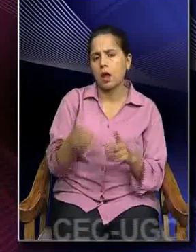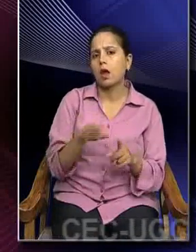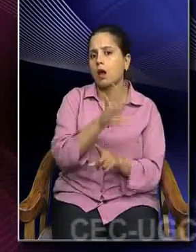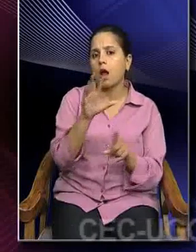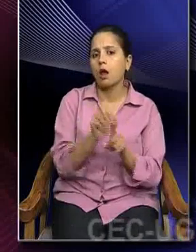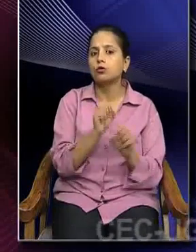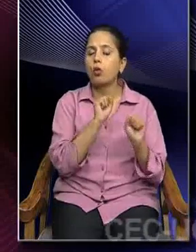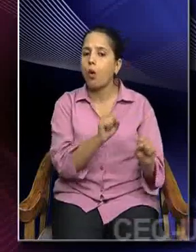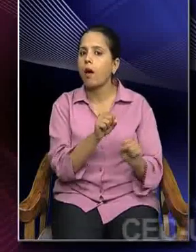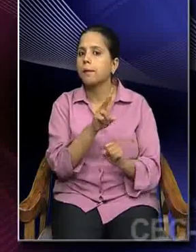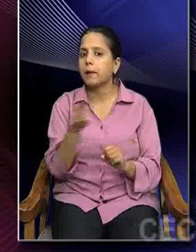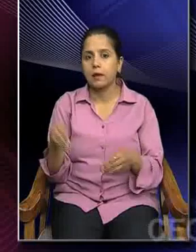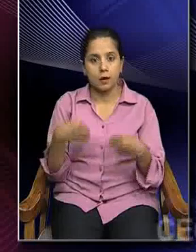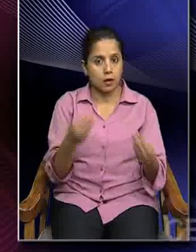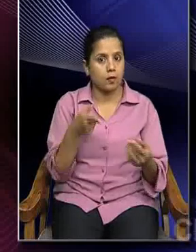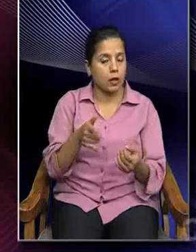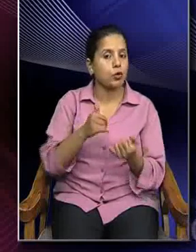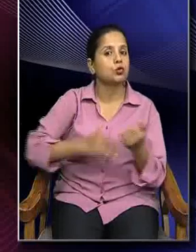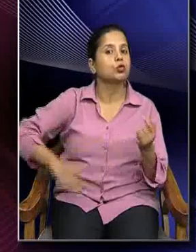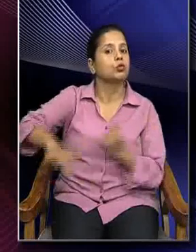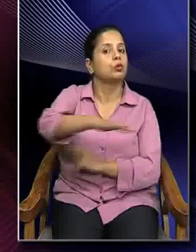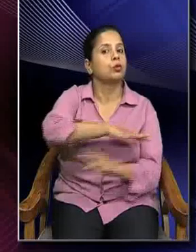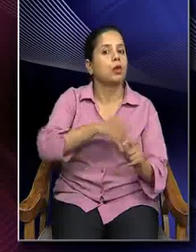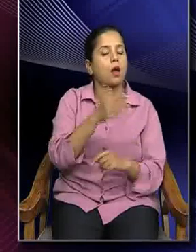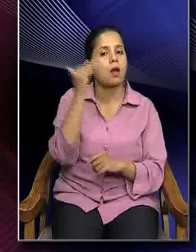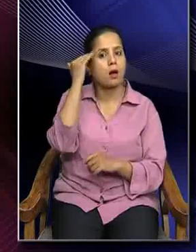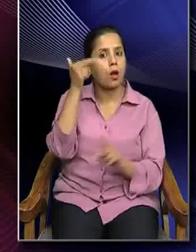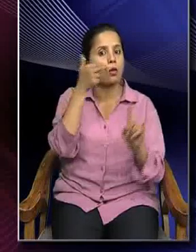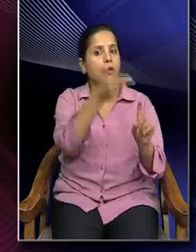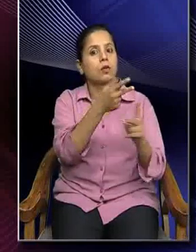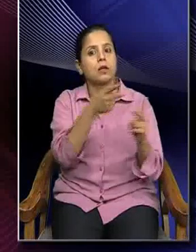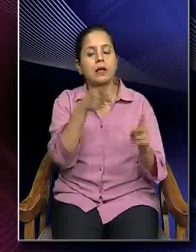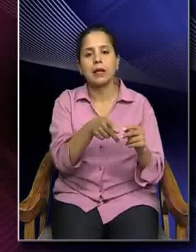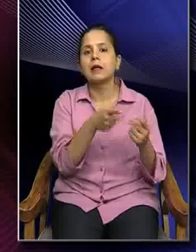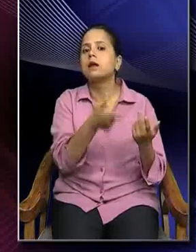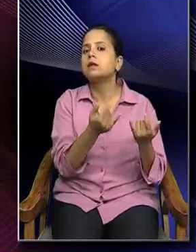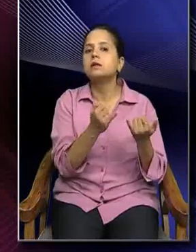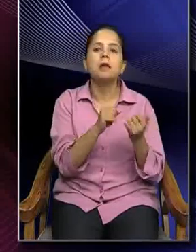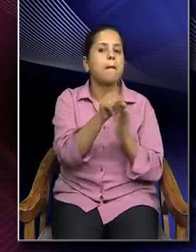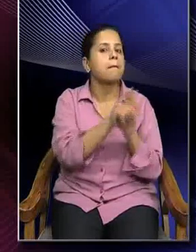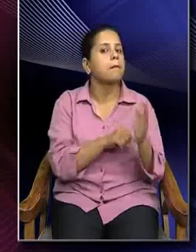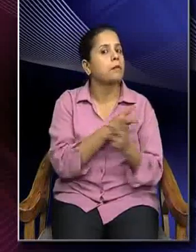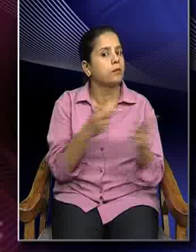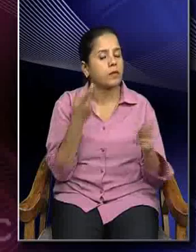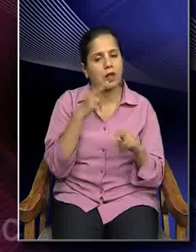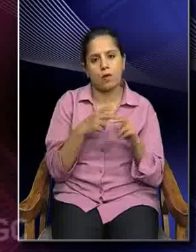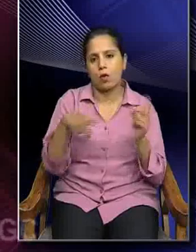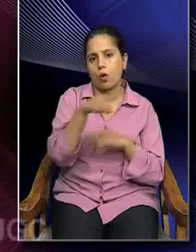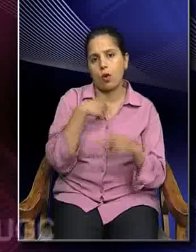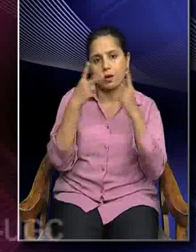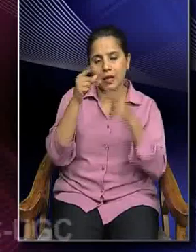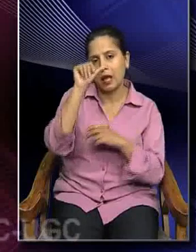culture, and then the society is known through those symbols. So if we kind of look into a